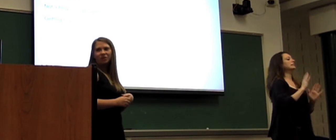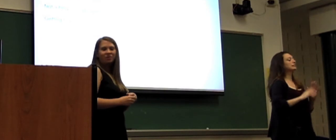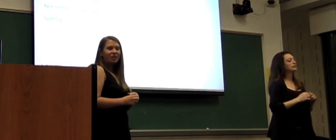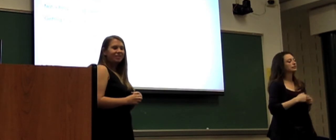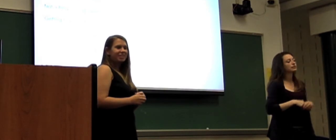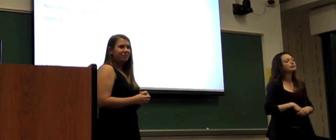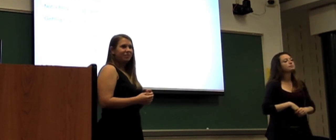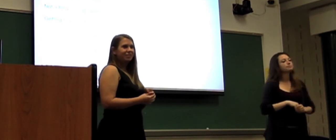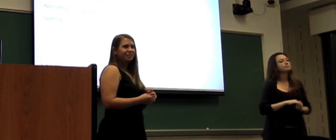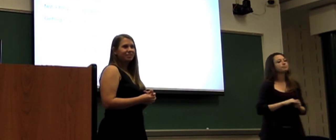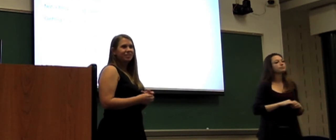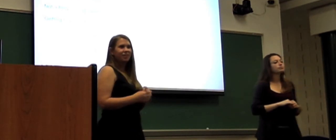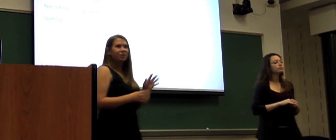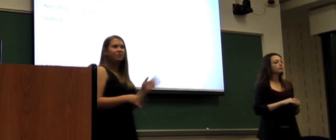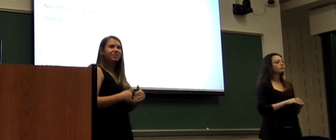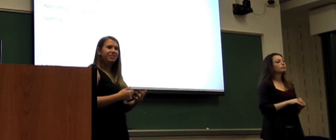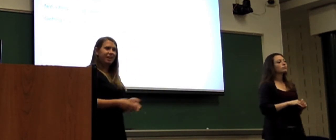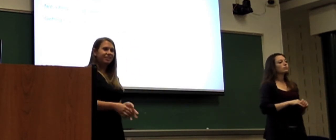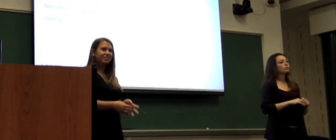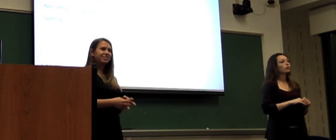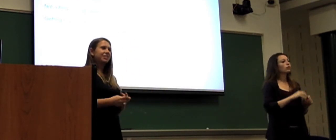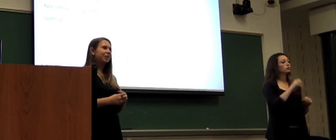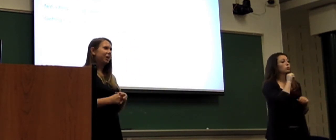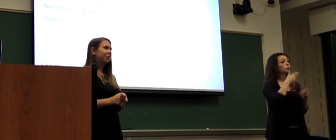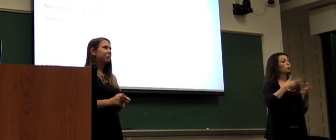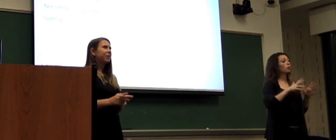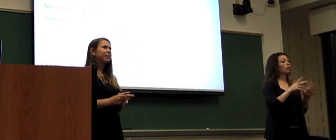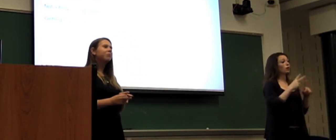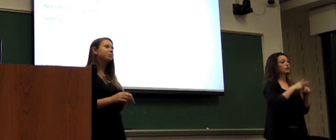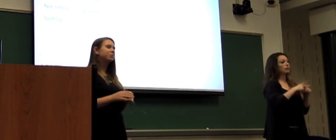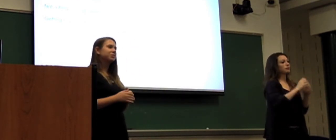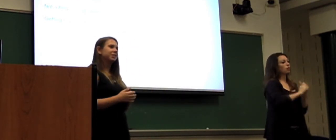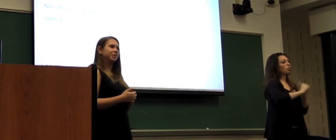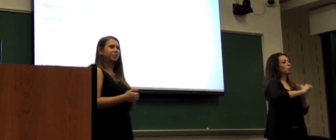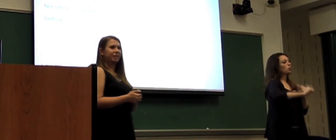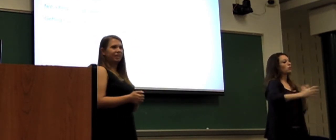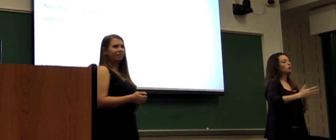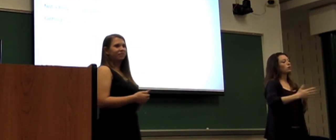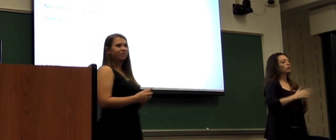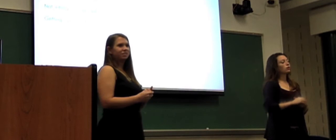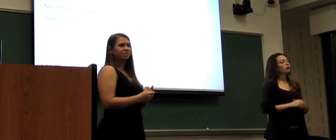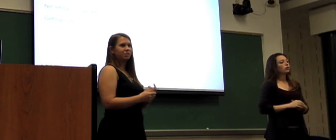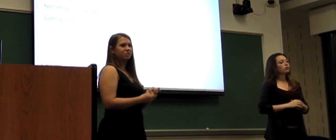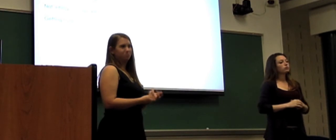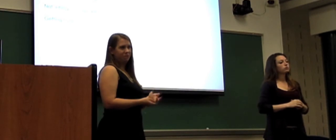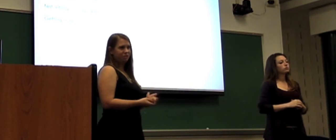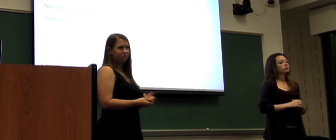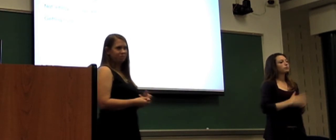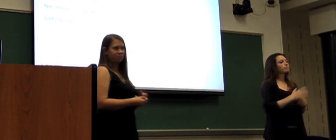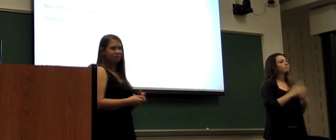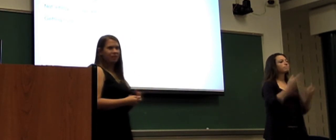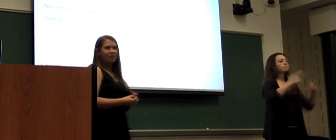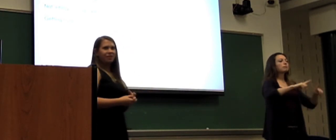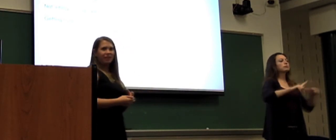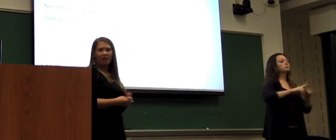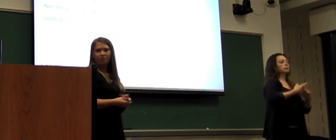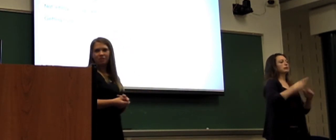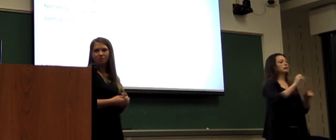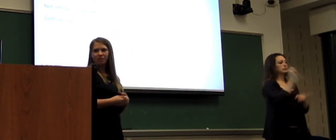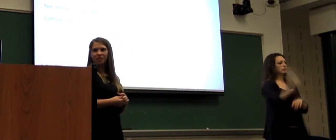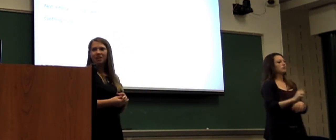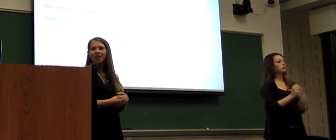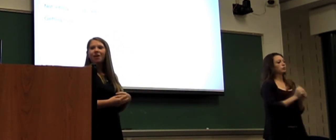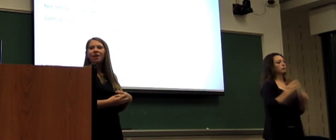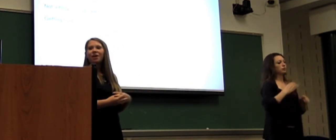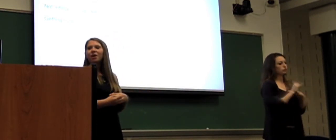Not letting one bad assignment carry over to the next. It was mostly in the beginning of the semester in my internship where that happened